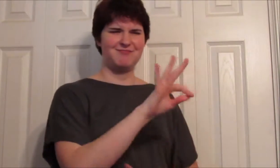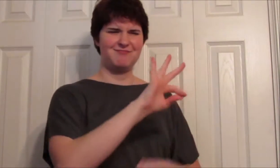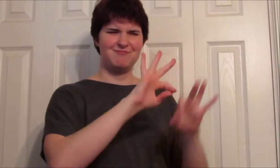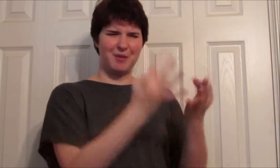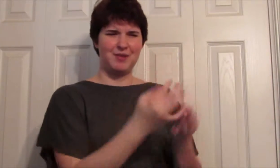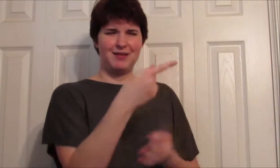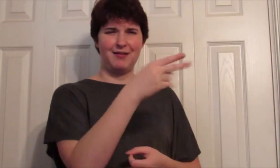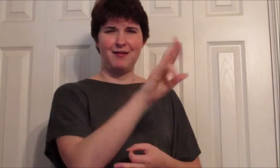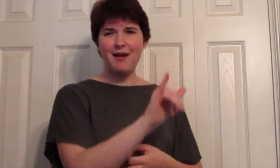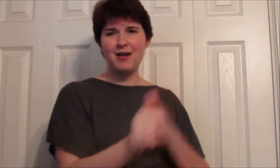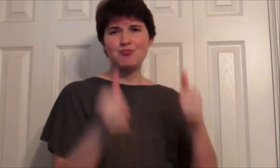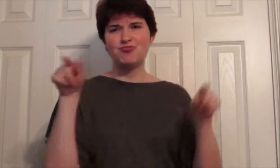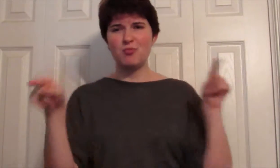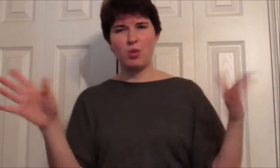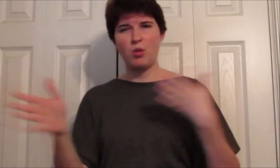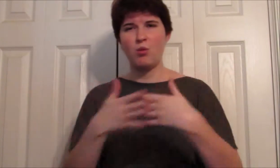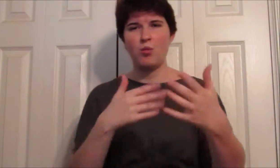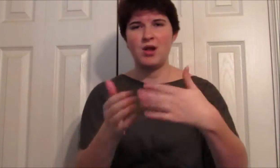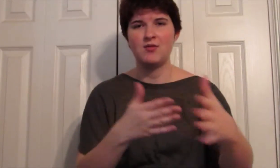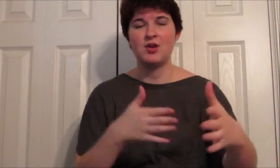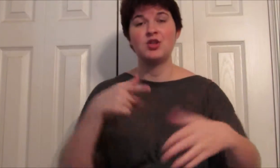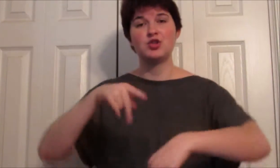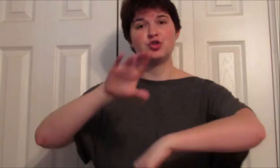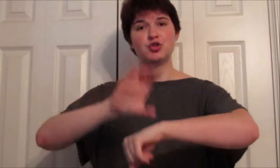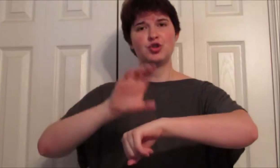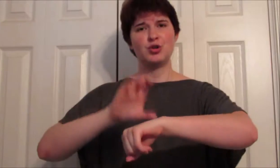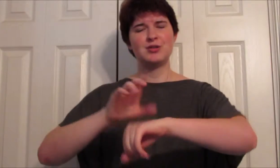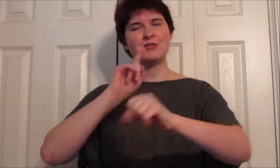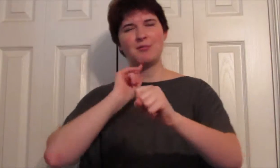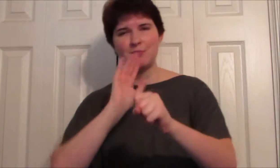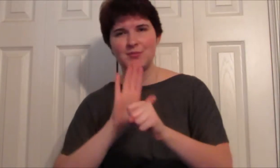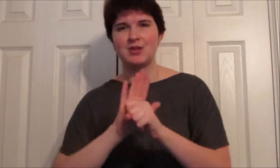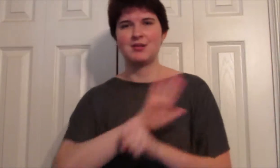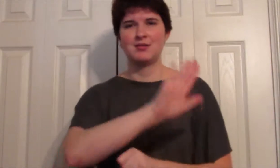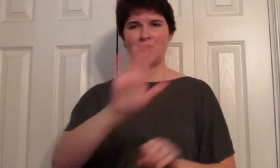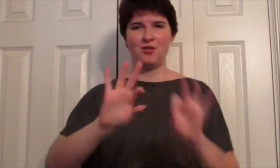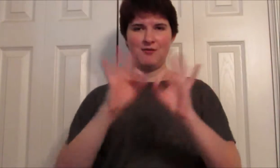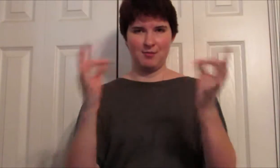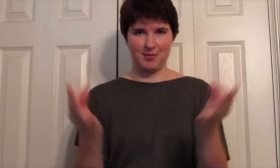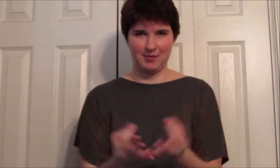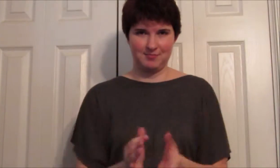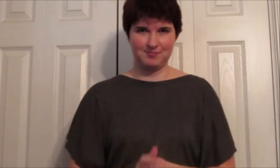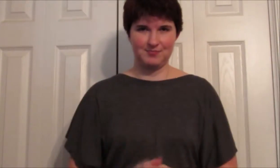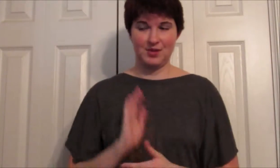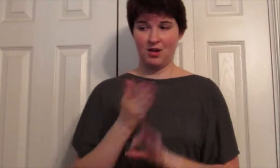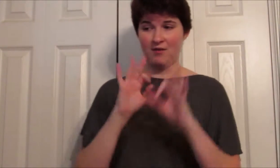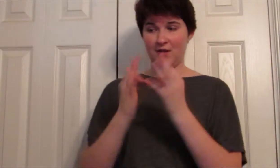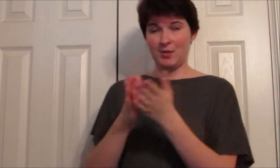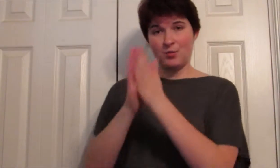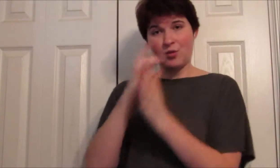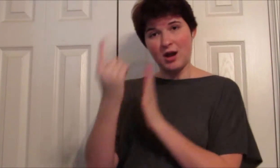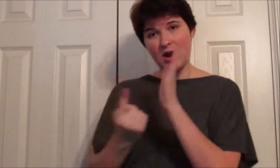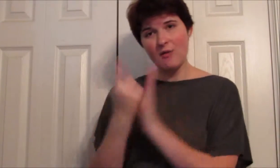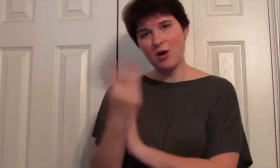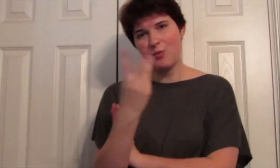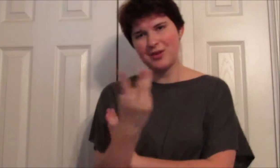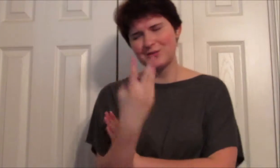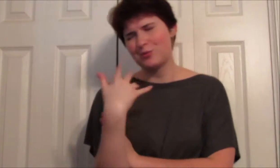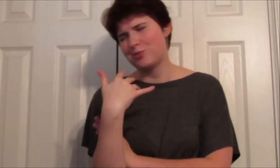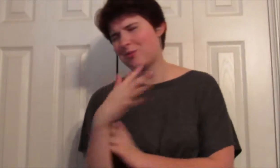Guy, this church is committed to your family. Our family prayer hour on Wednesday was again filled